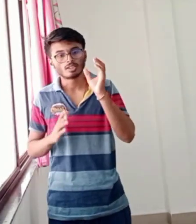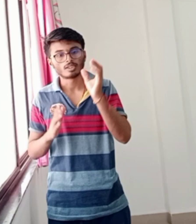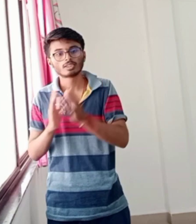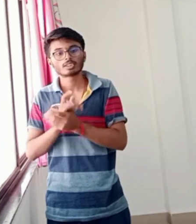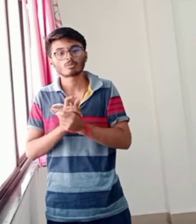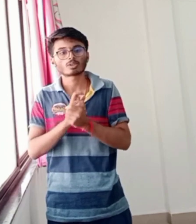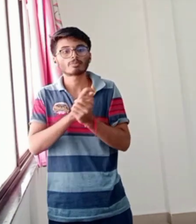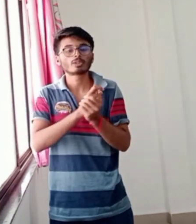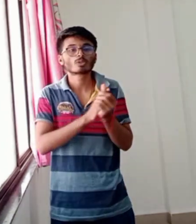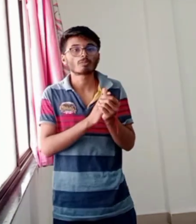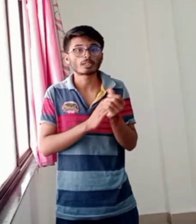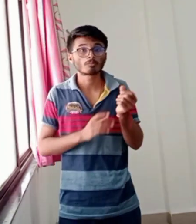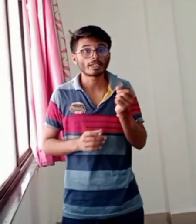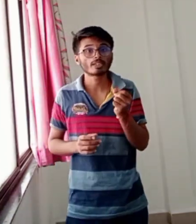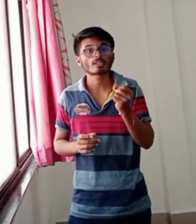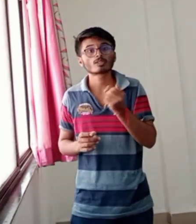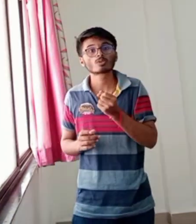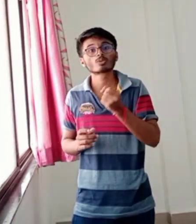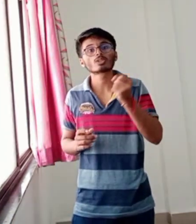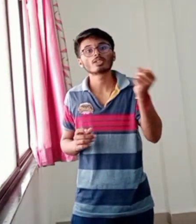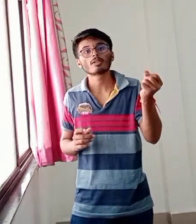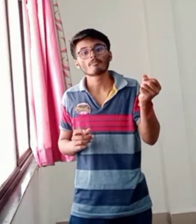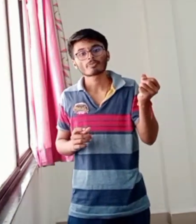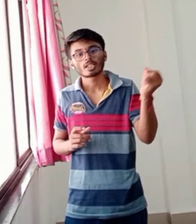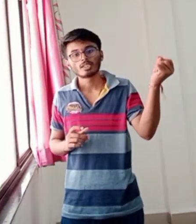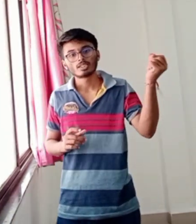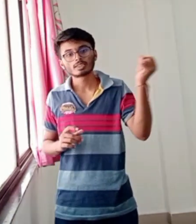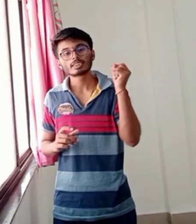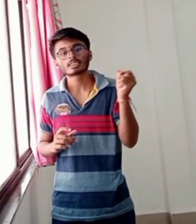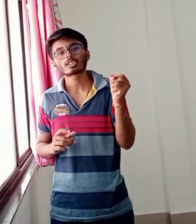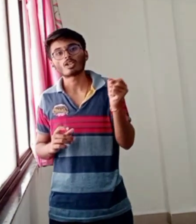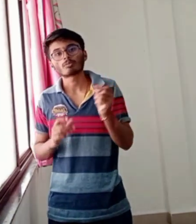this phosphate group are bind to the C3 of